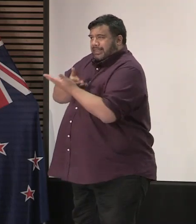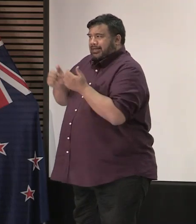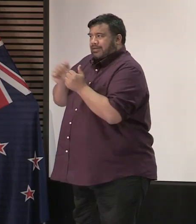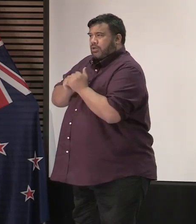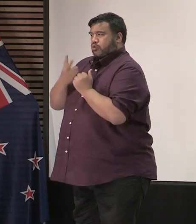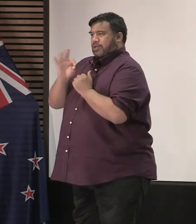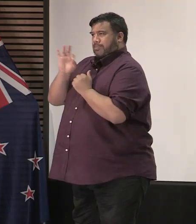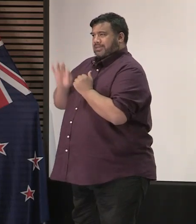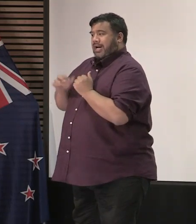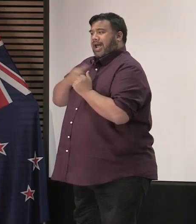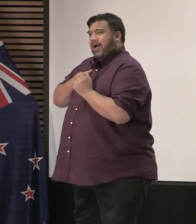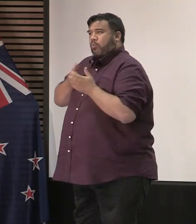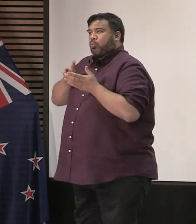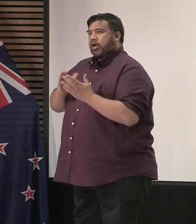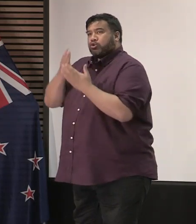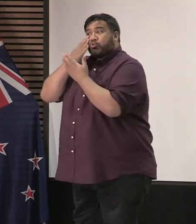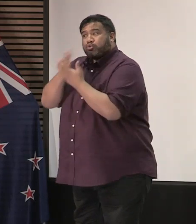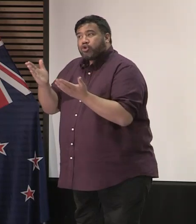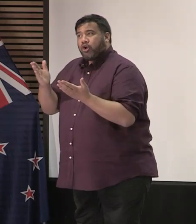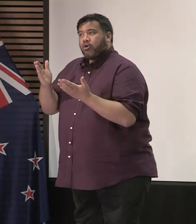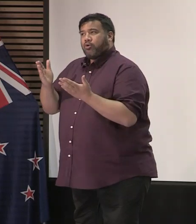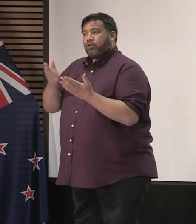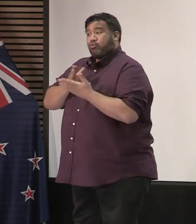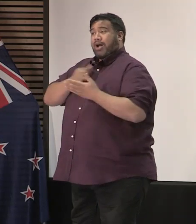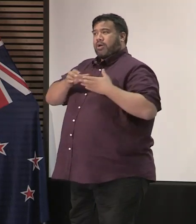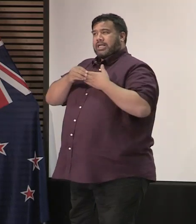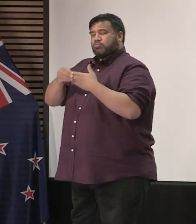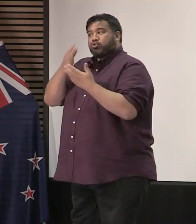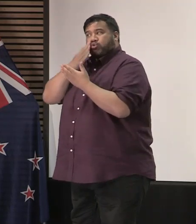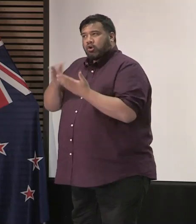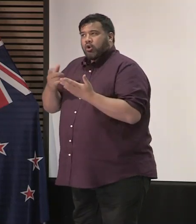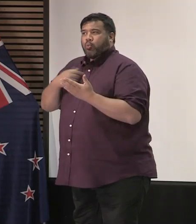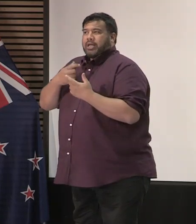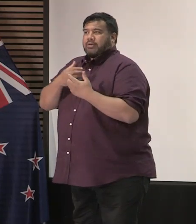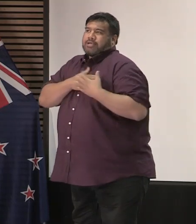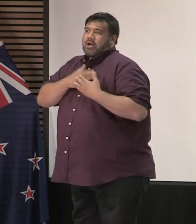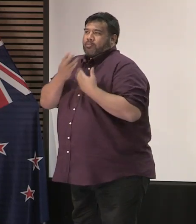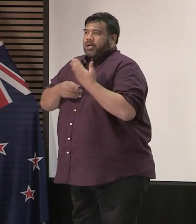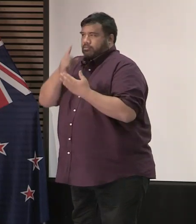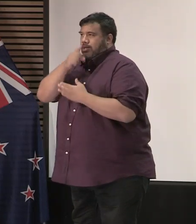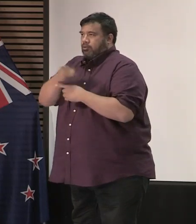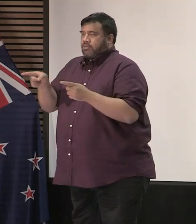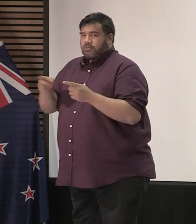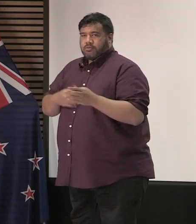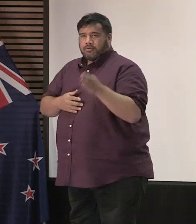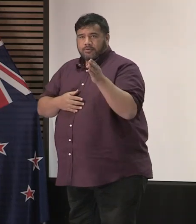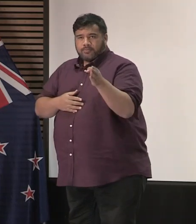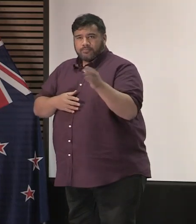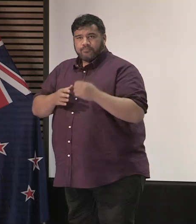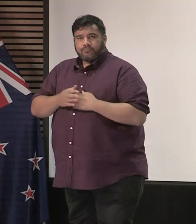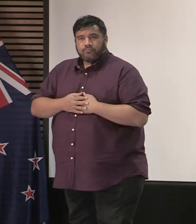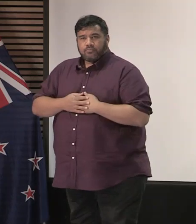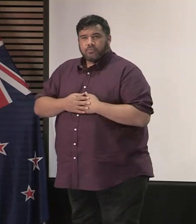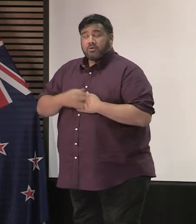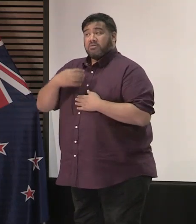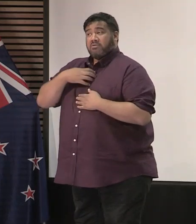an acknowledgement that we could make as leaders. The Bloomfield stuff, understanding One of the the concerns that was raised... Sorry, was it? One of the concerns